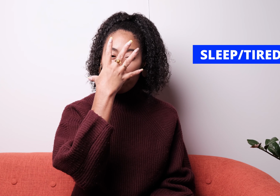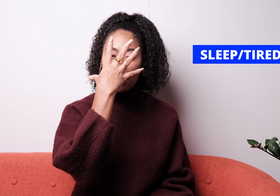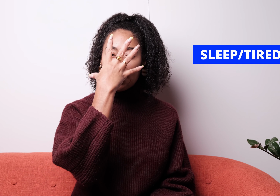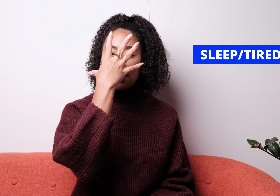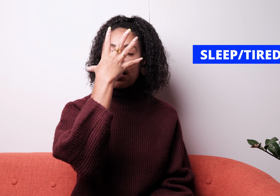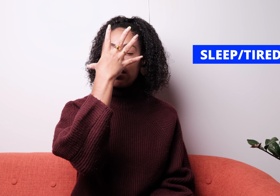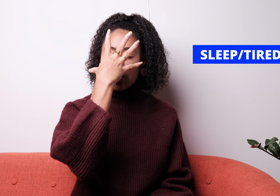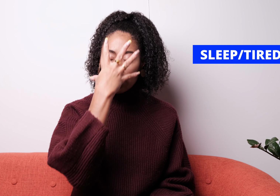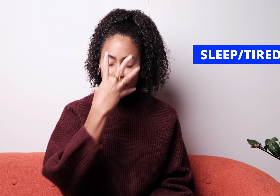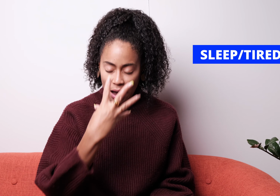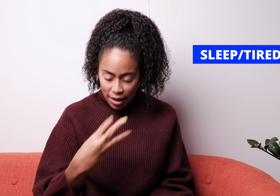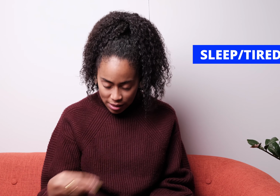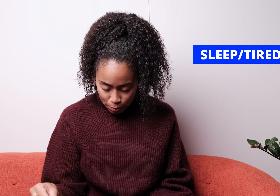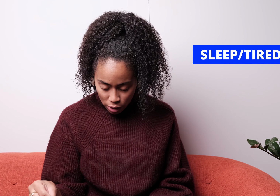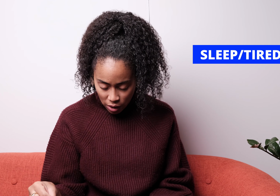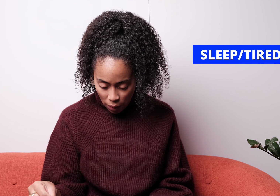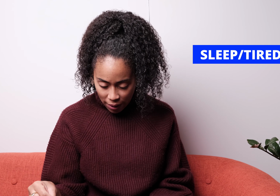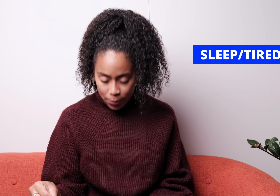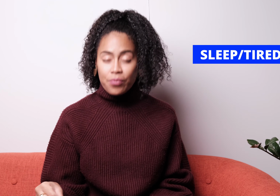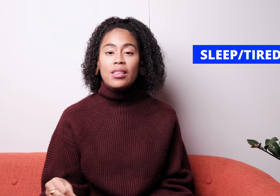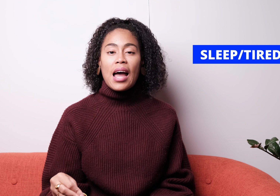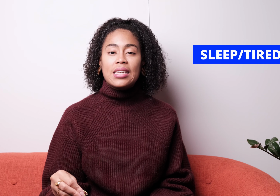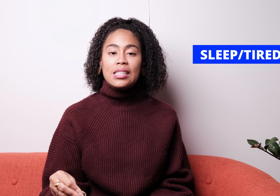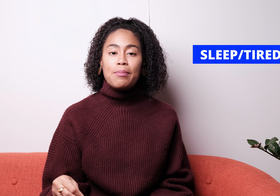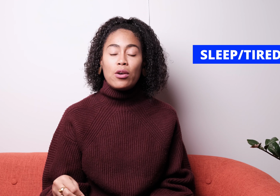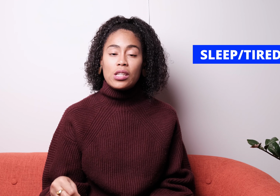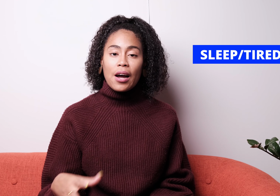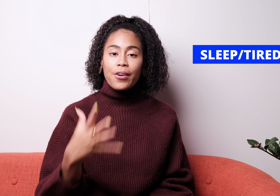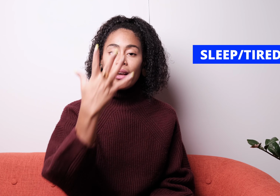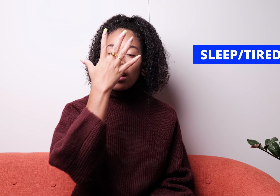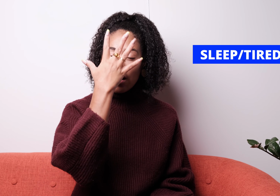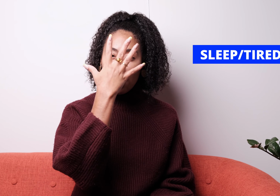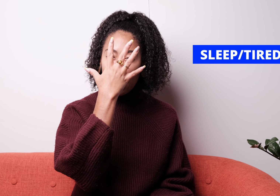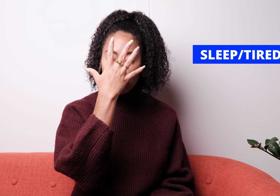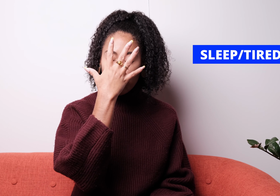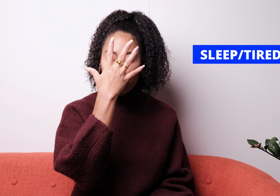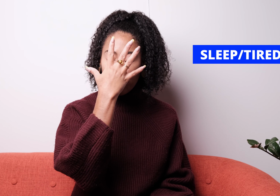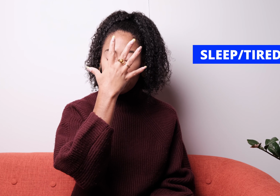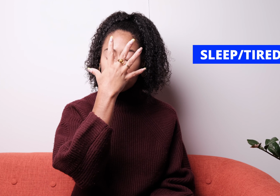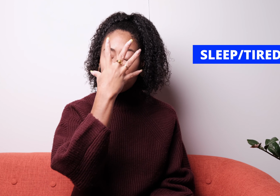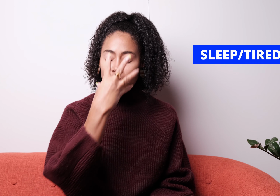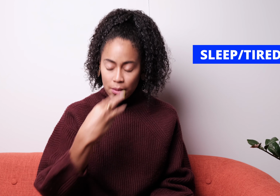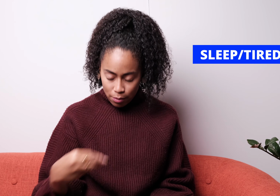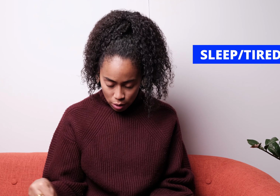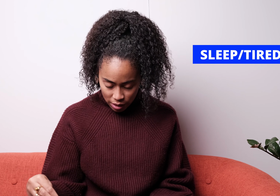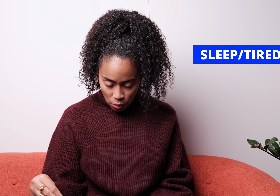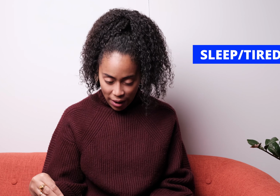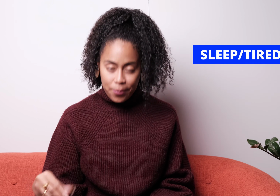face like this, closing our eyes and pulling away. That is sleepy or tired. Hand over our face, pulling away. I